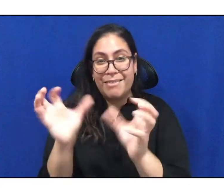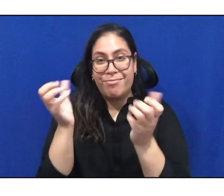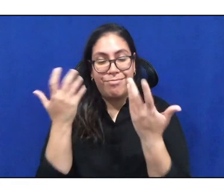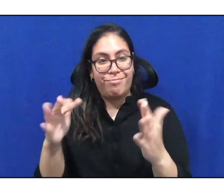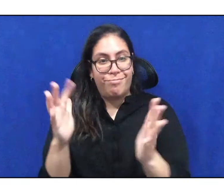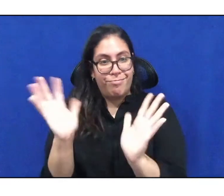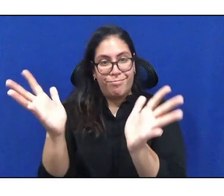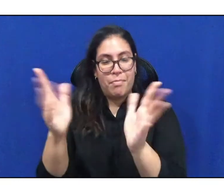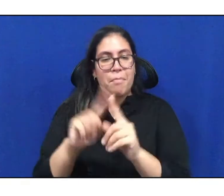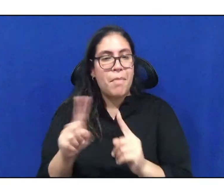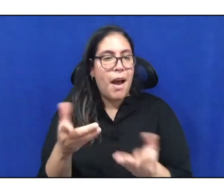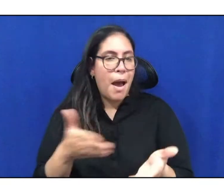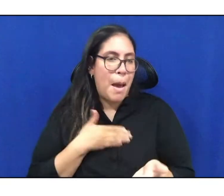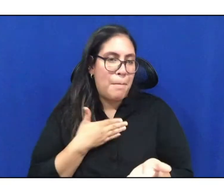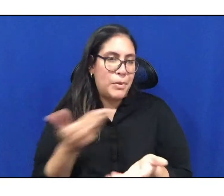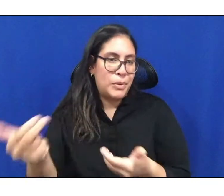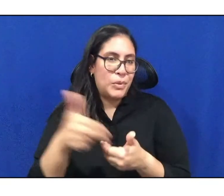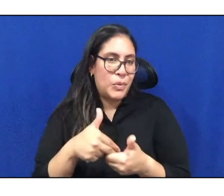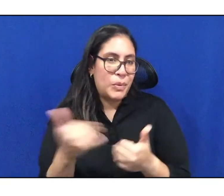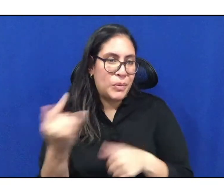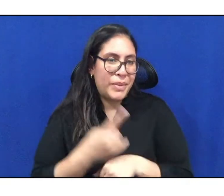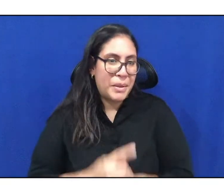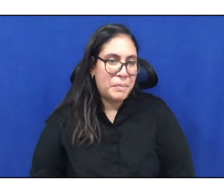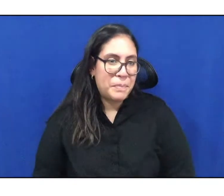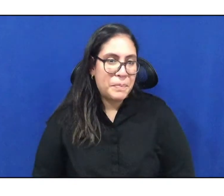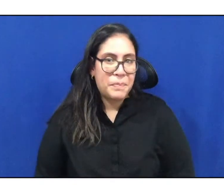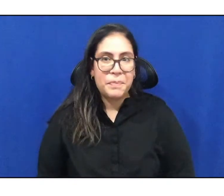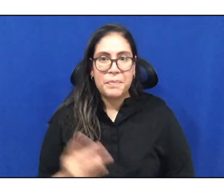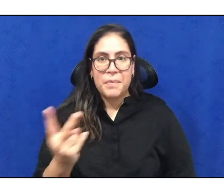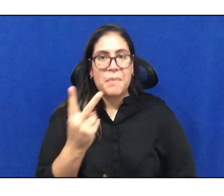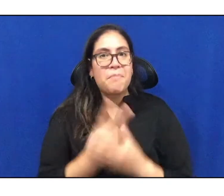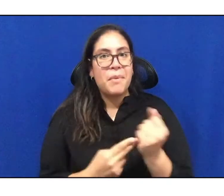today. Thank you for having us, Elizabeth.